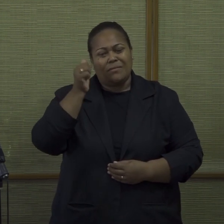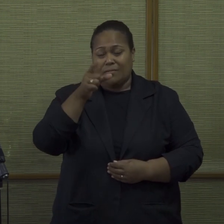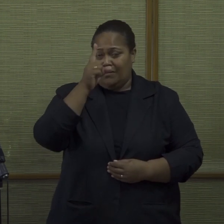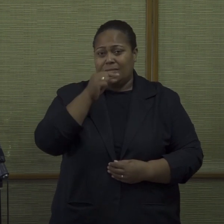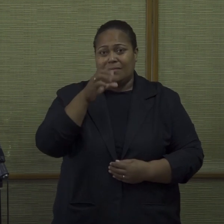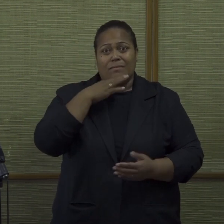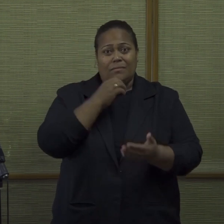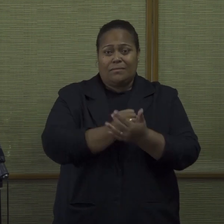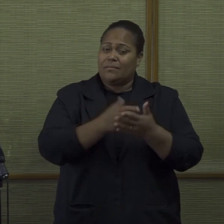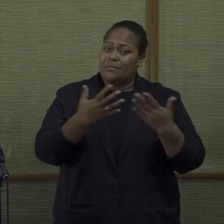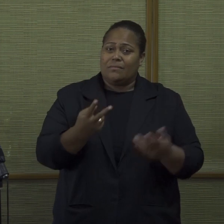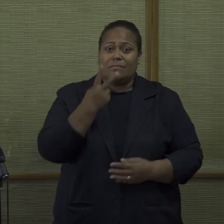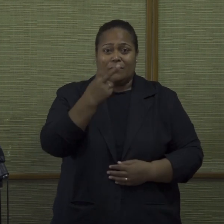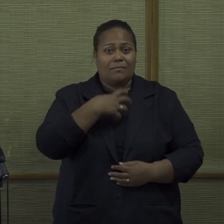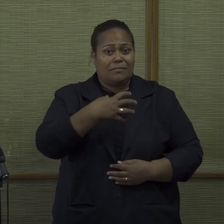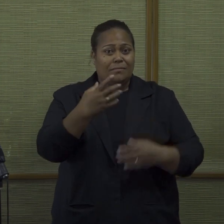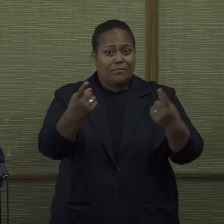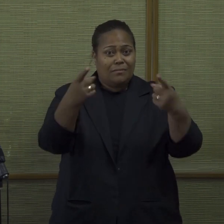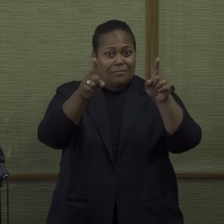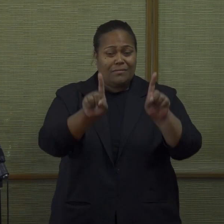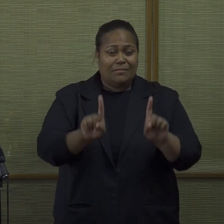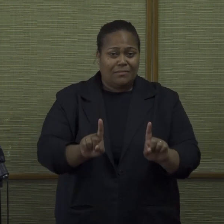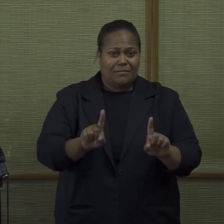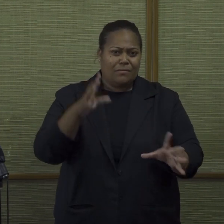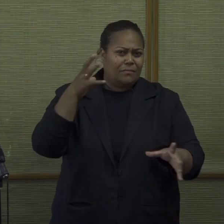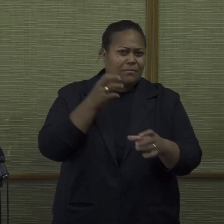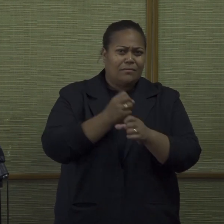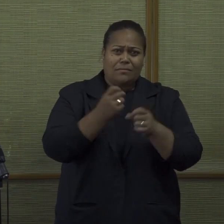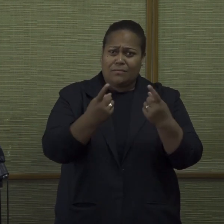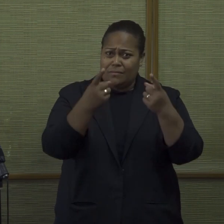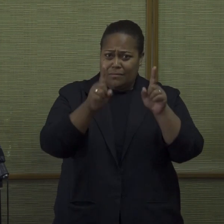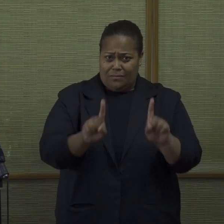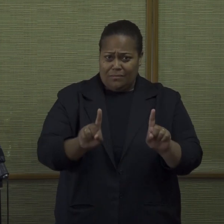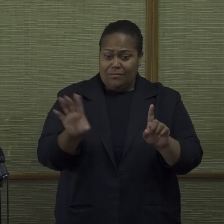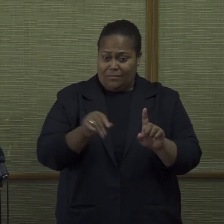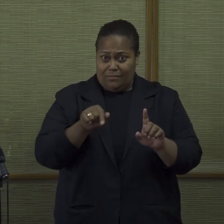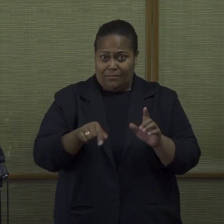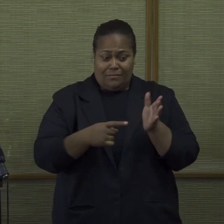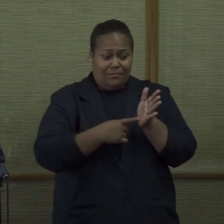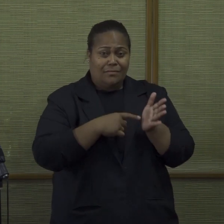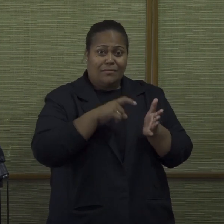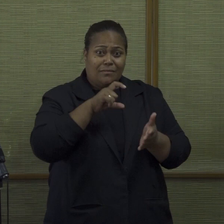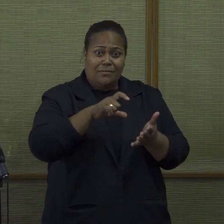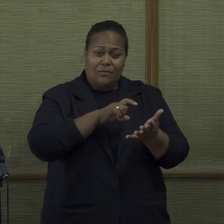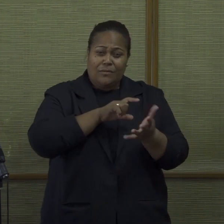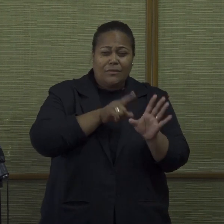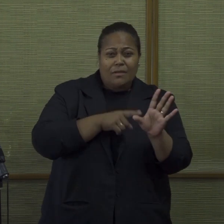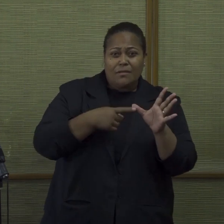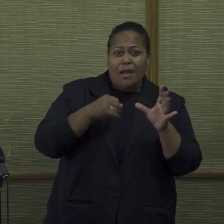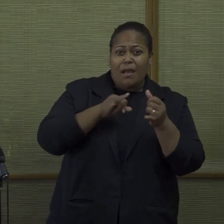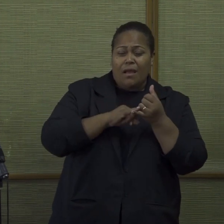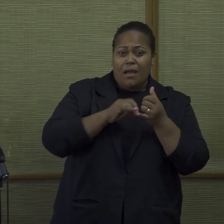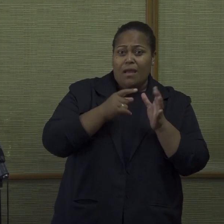2 more casualties, bringing the total number of deaths due to TC Yasa to 4. The